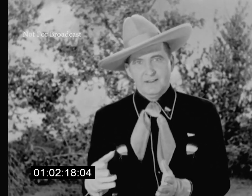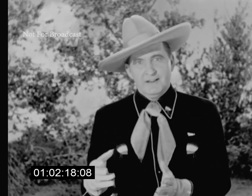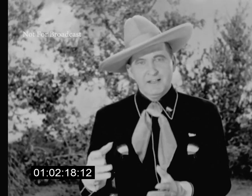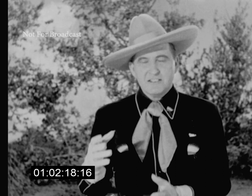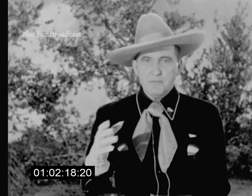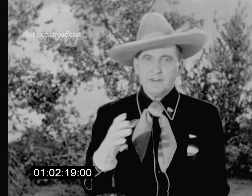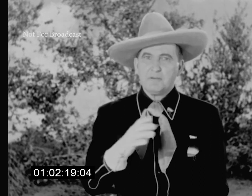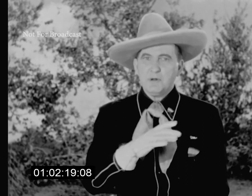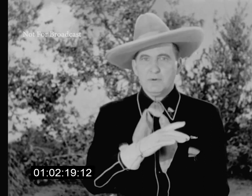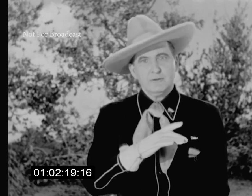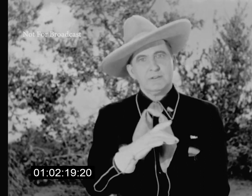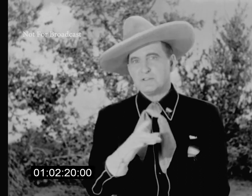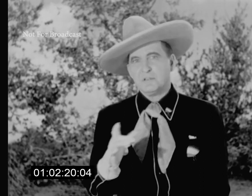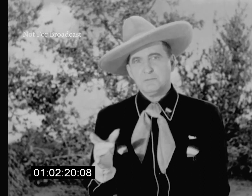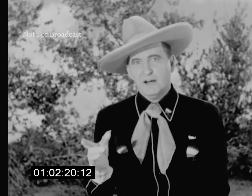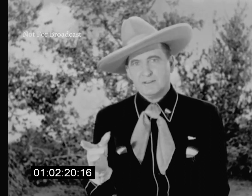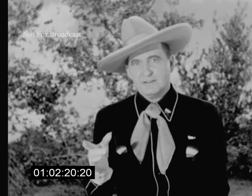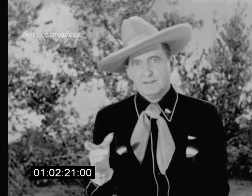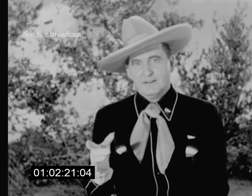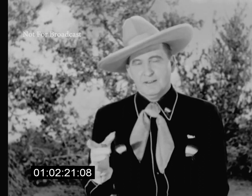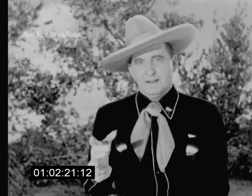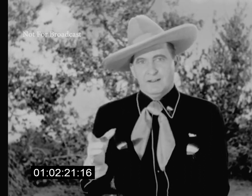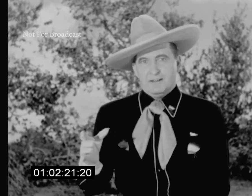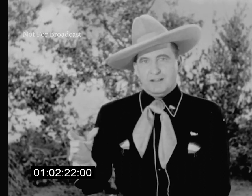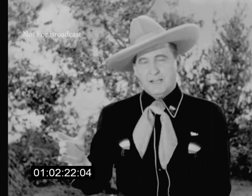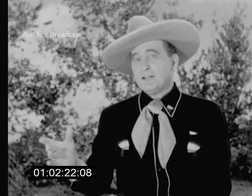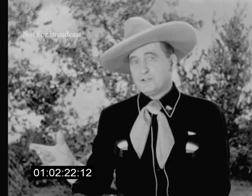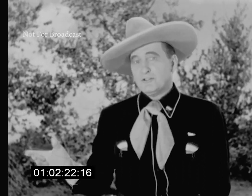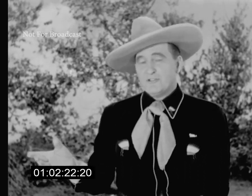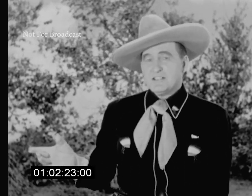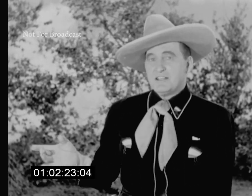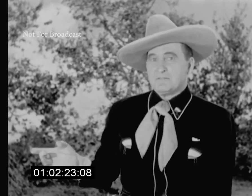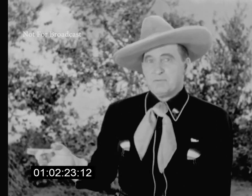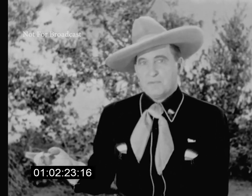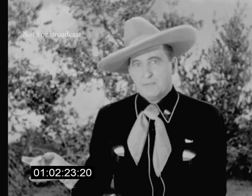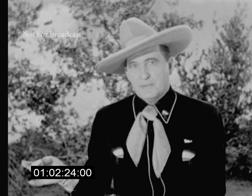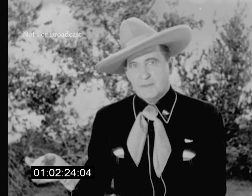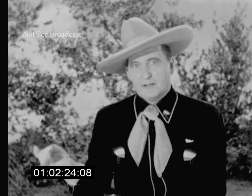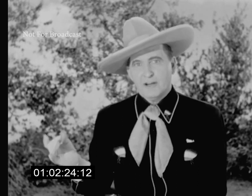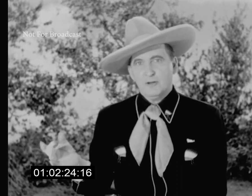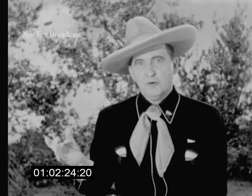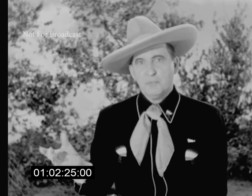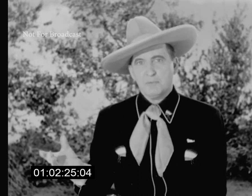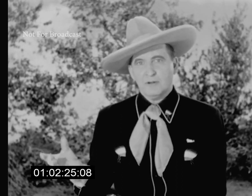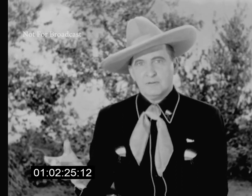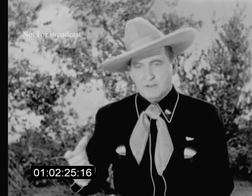And it's something that people don't know so much about. Indians, you know, strange things. They're great home people.